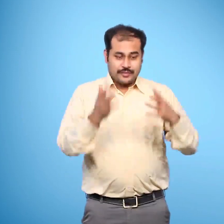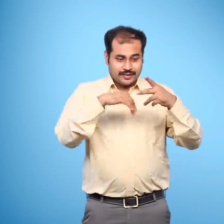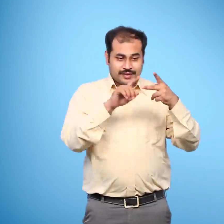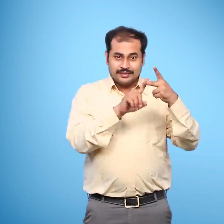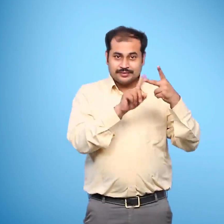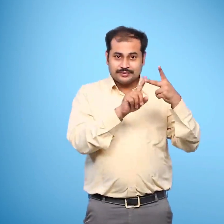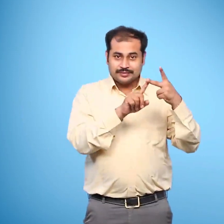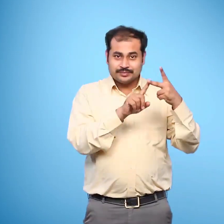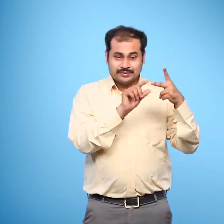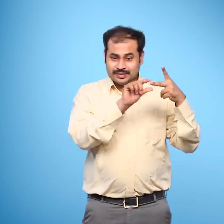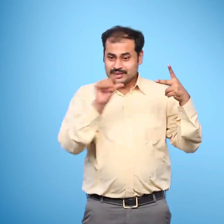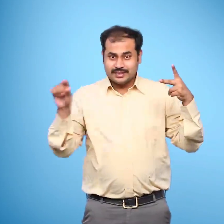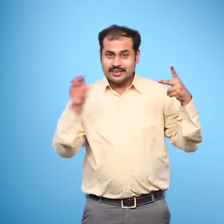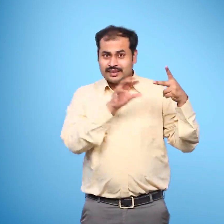The middle line has these numbers: